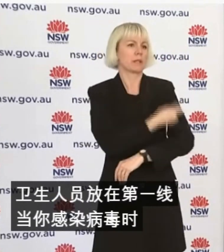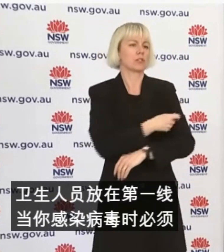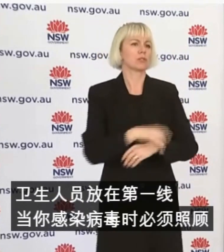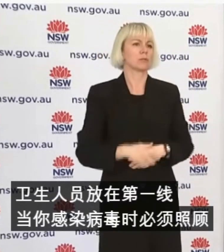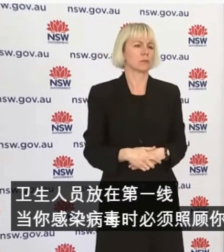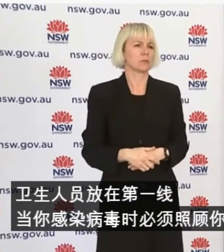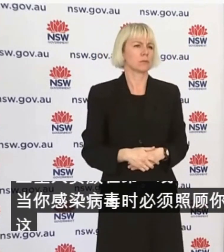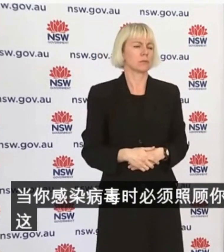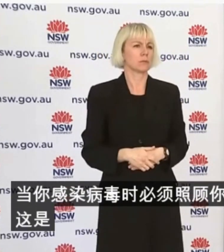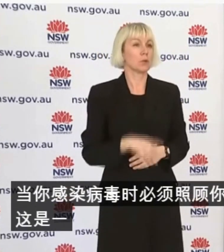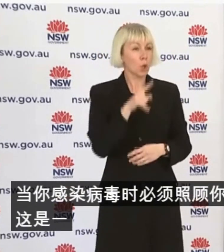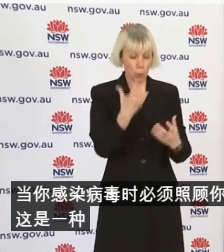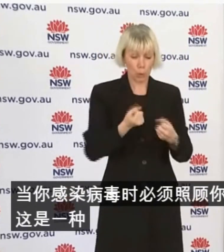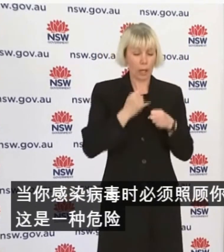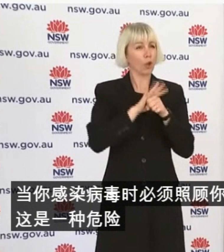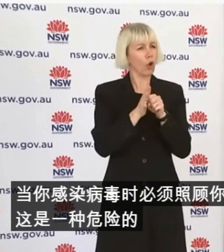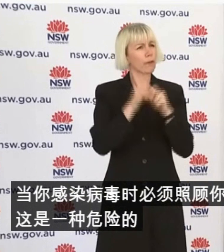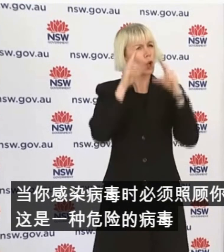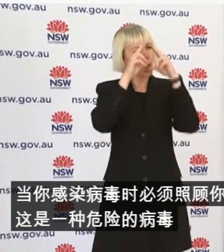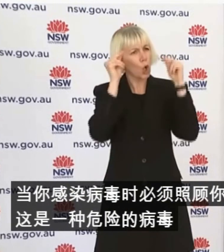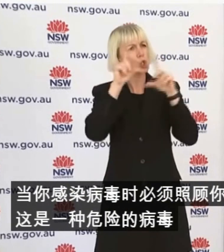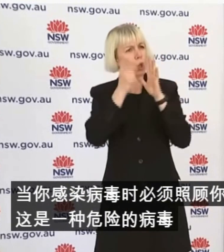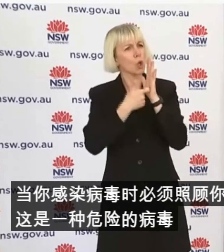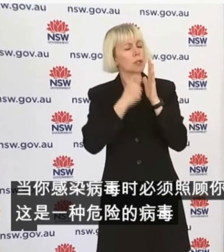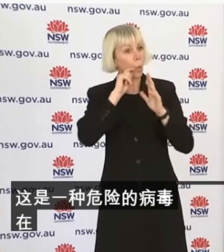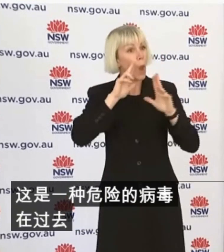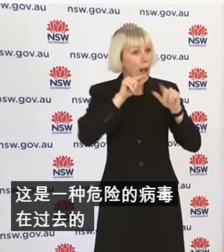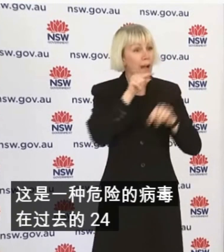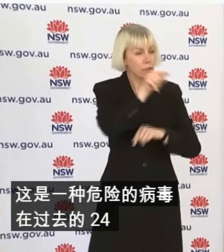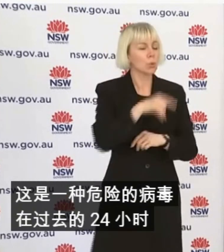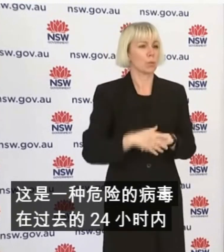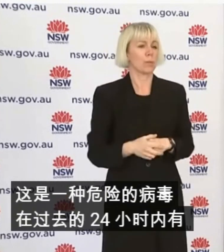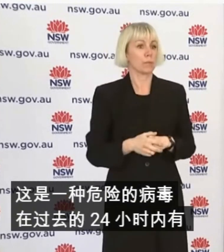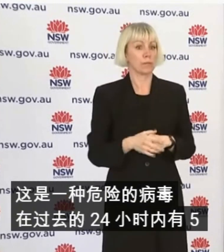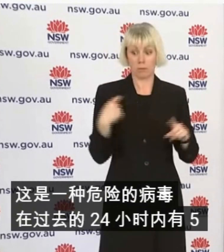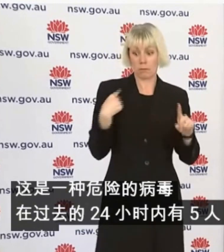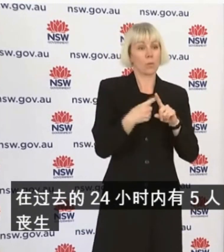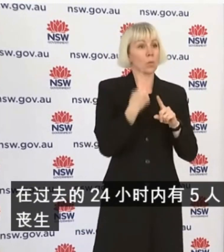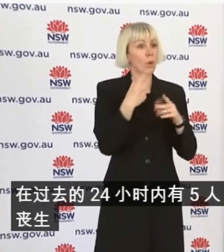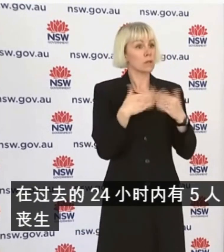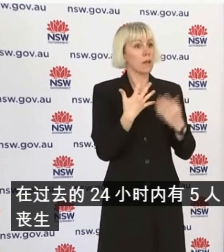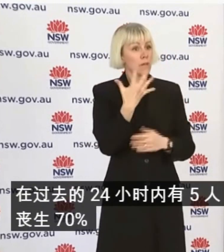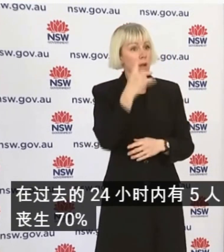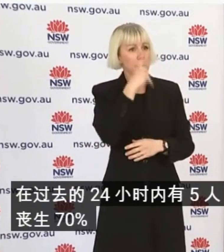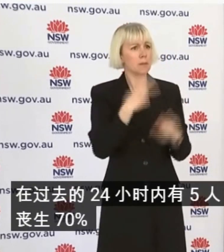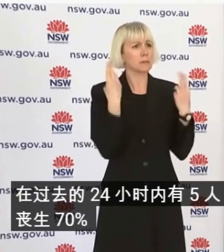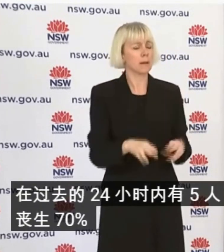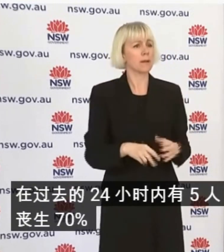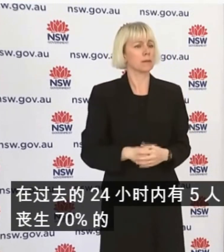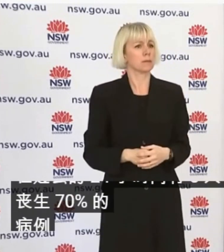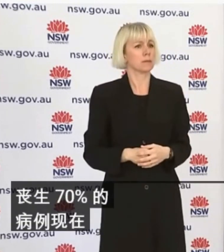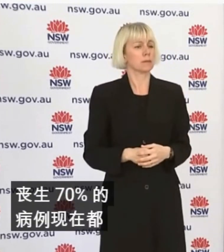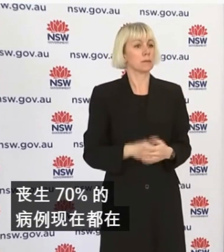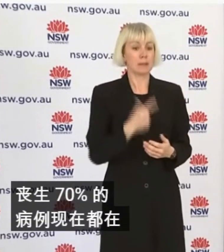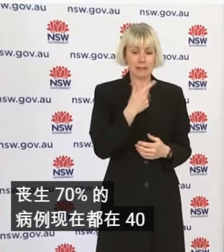look after you when you get the virus. It is a dangerous virus. 5 people in the last 24 hours have lost their life. 70% of